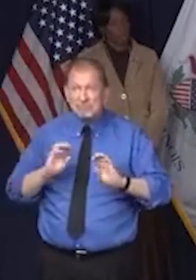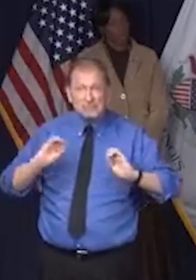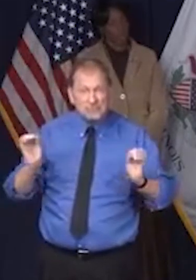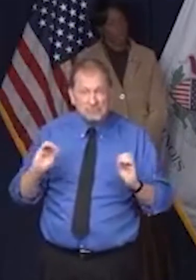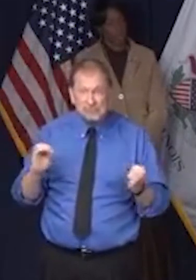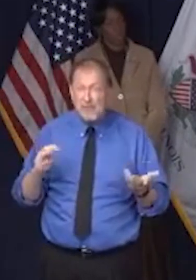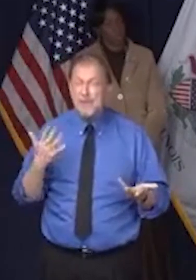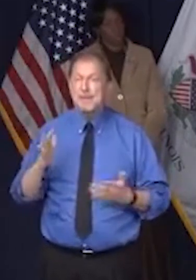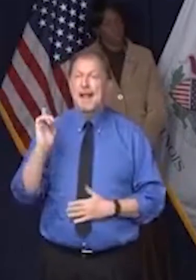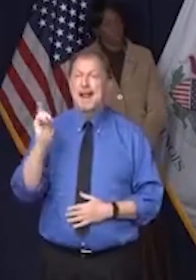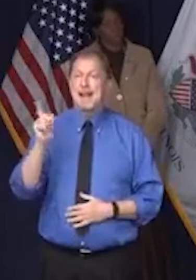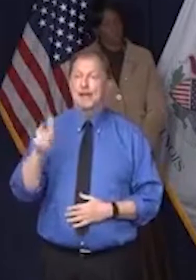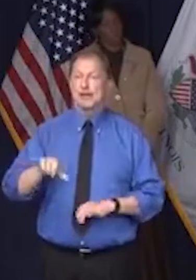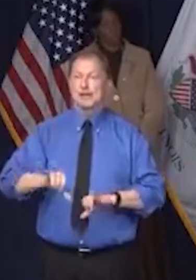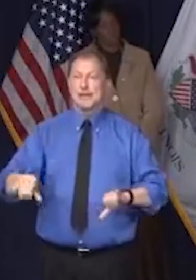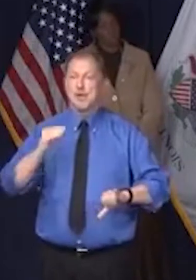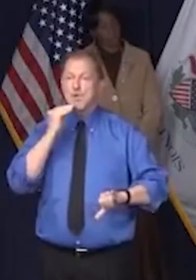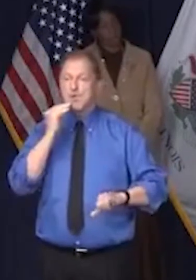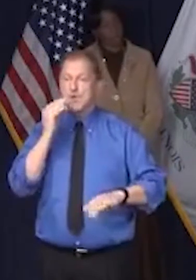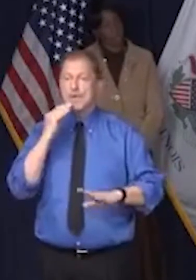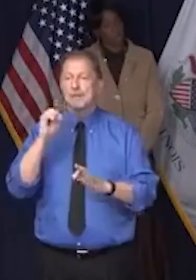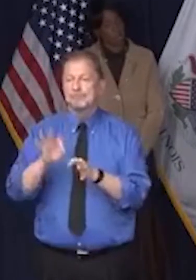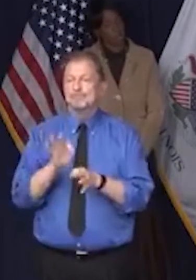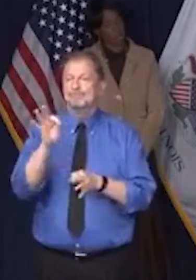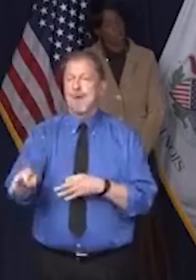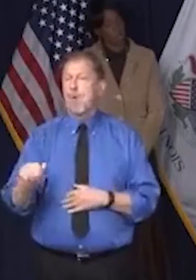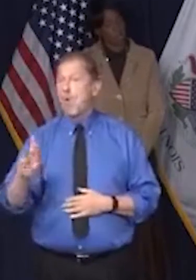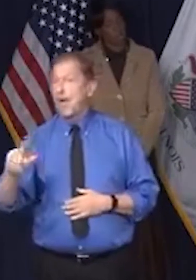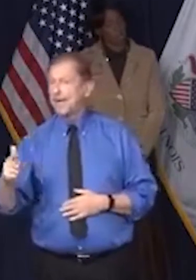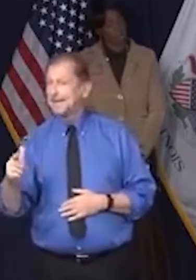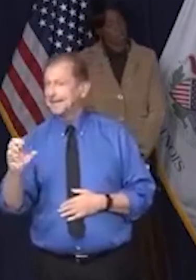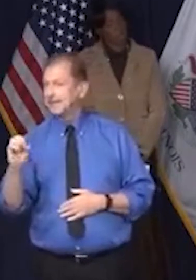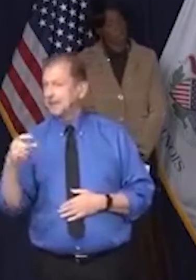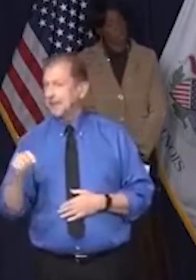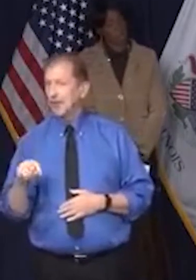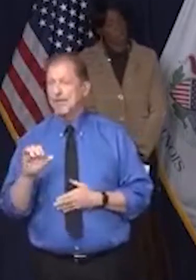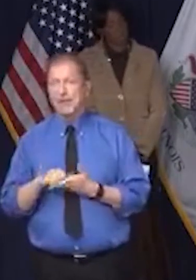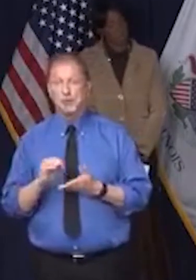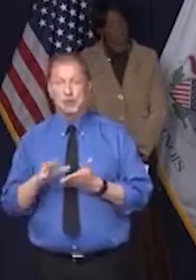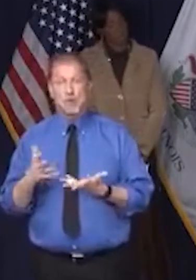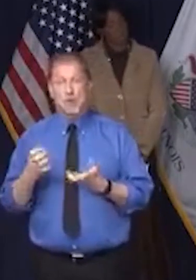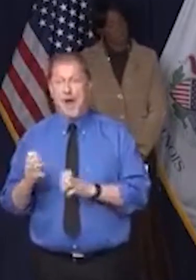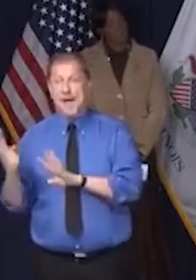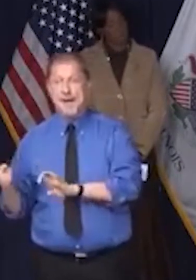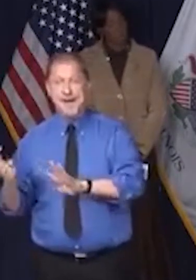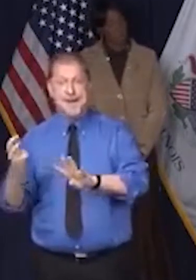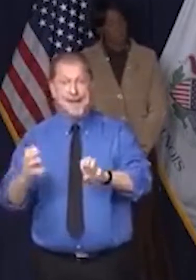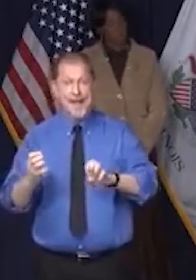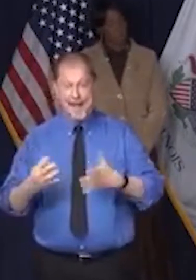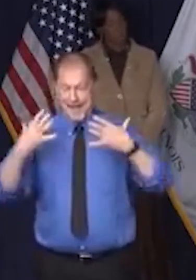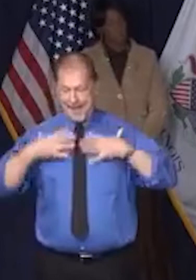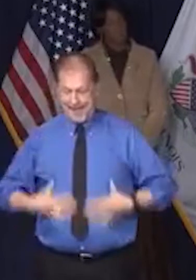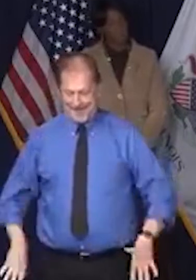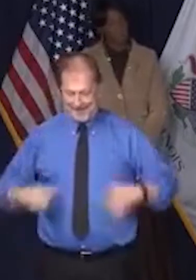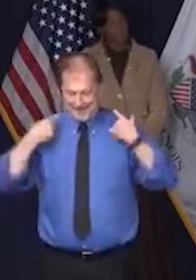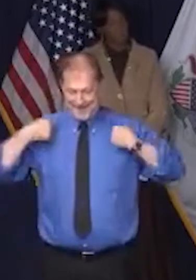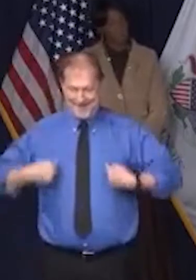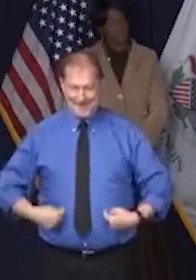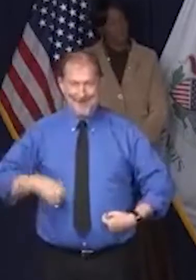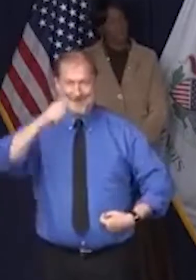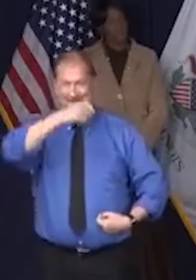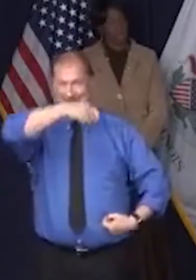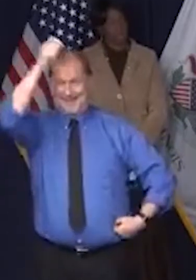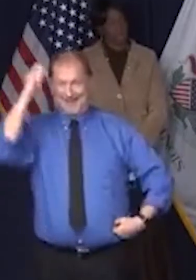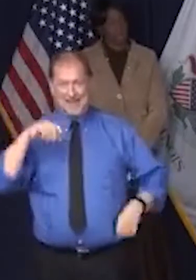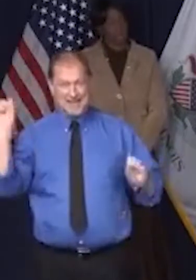is lifted, perhaps even in August or September for those students who might want them? Oh, no, I'm not ruling out that possibility. And, you